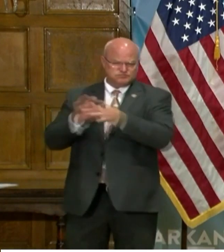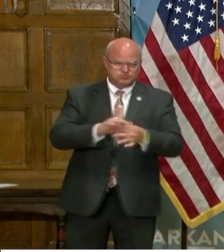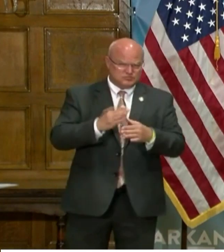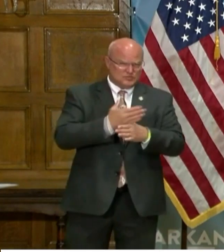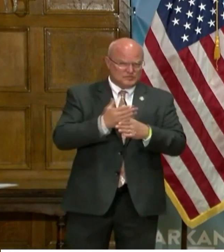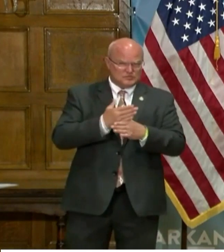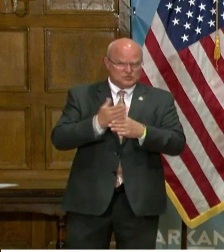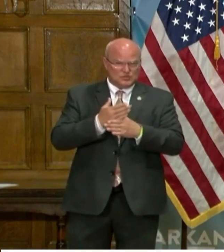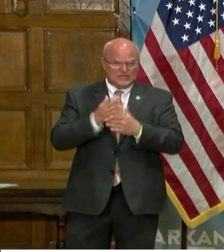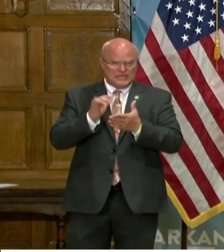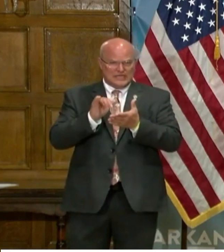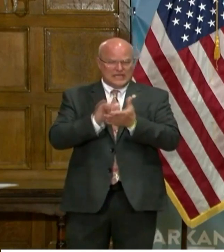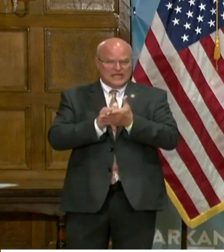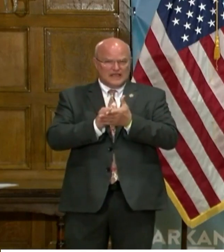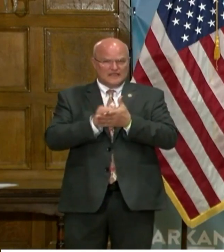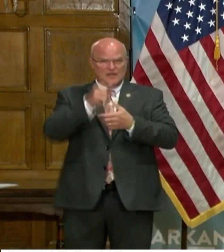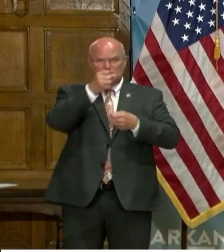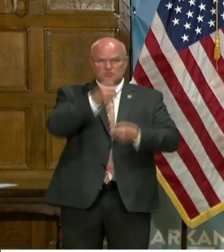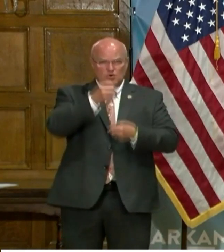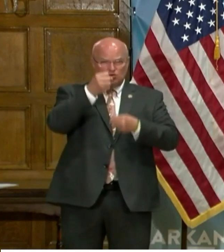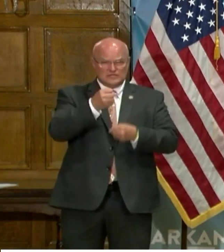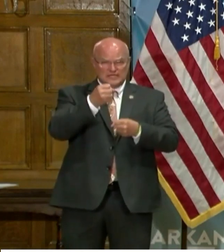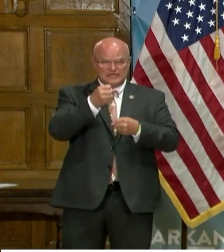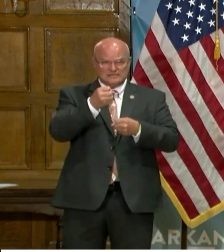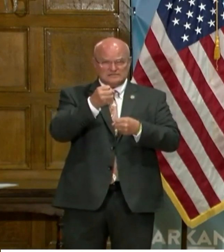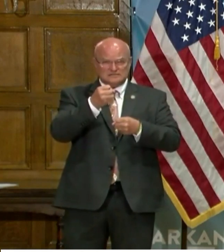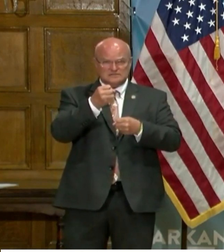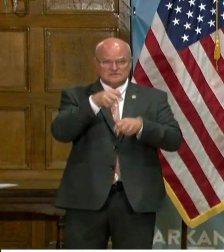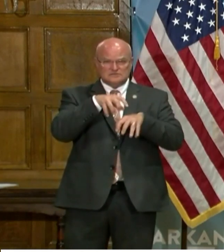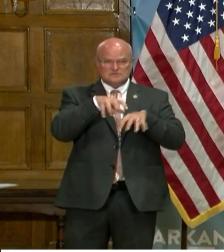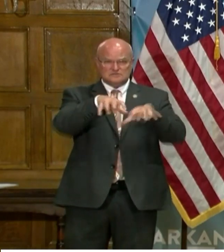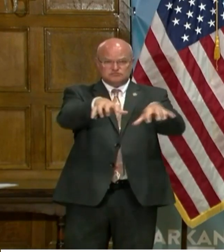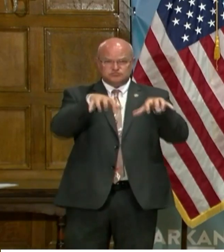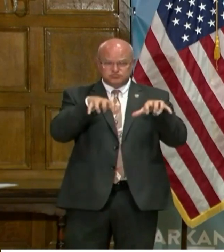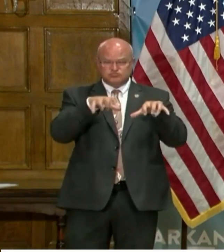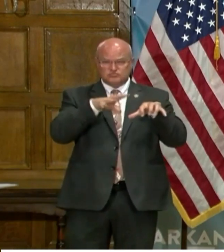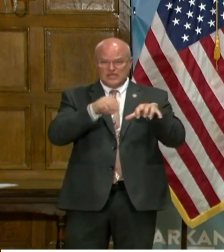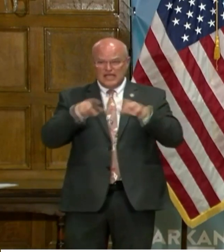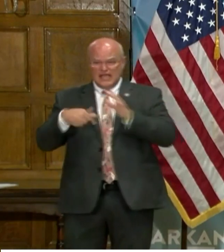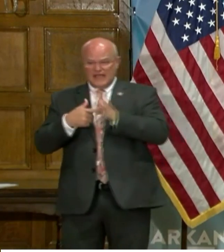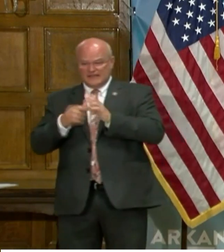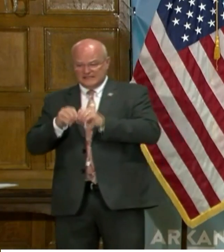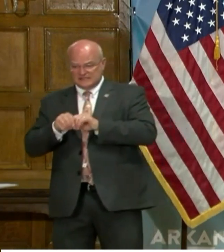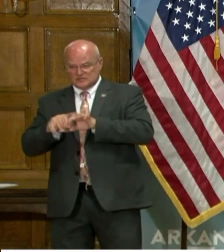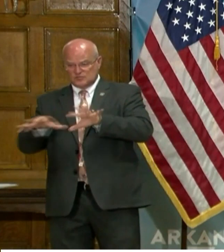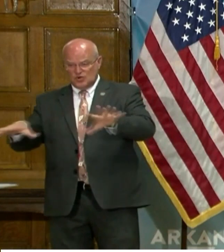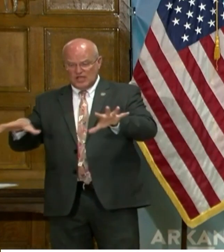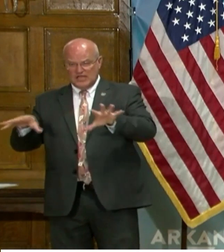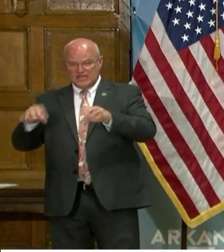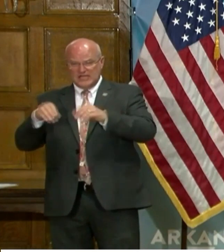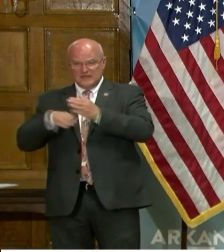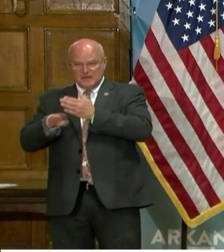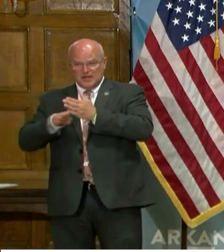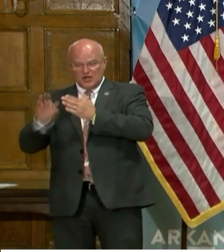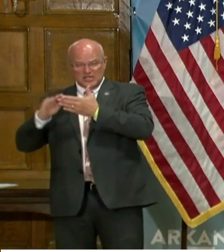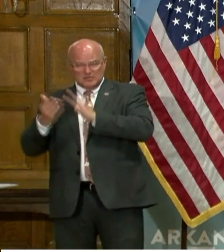relationship between the protest and the fact that this is spreading in the minority community?